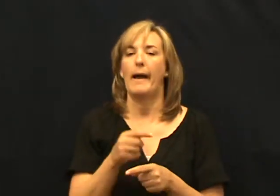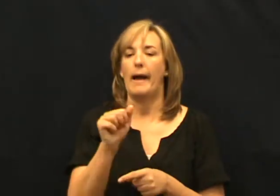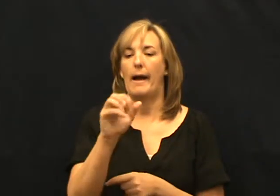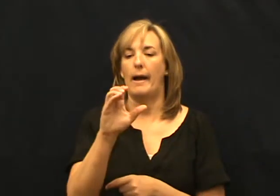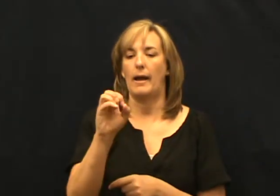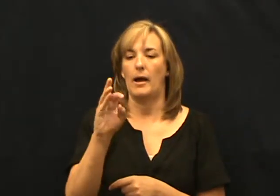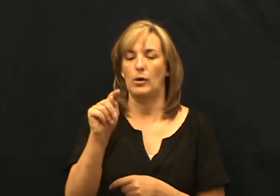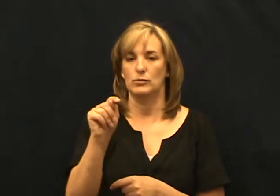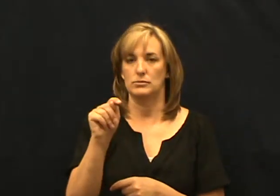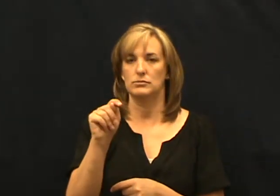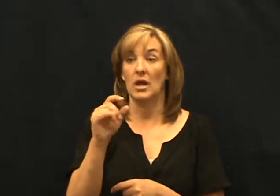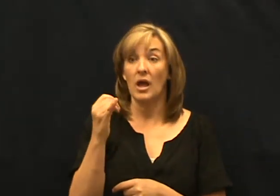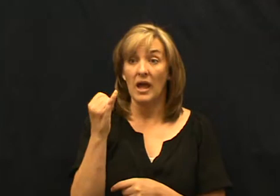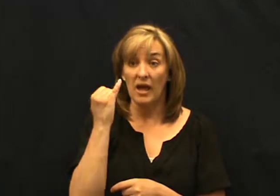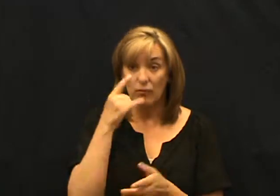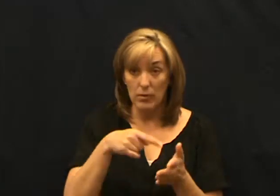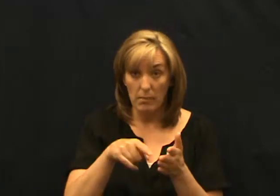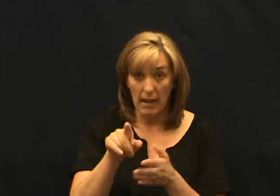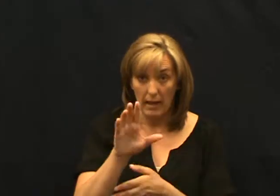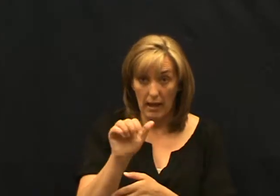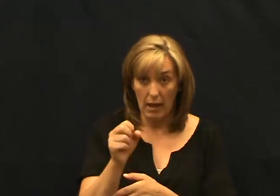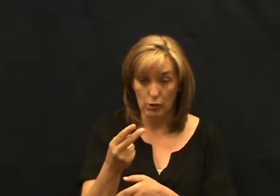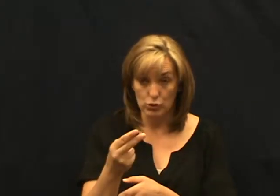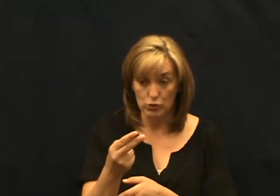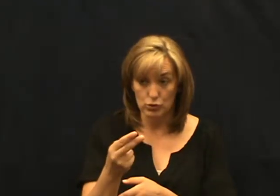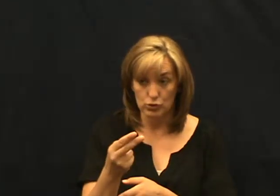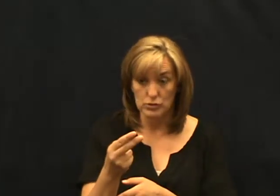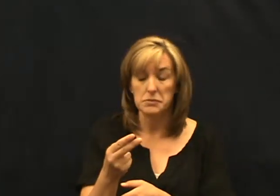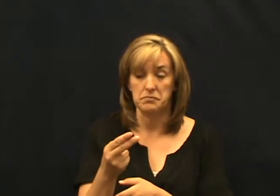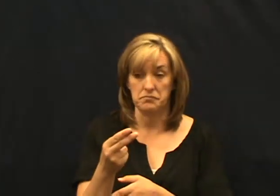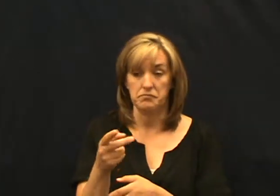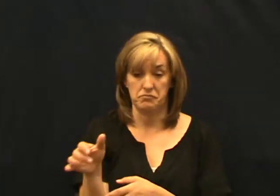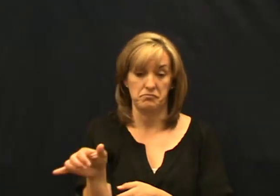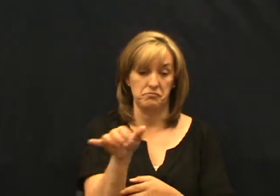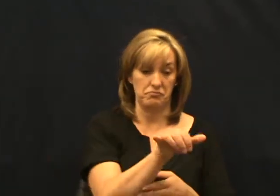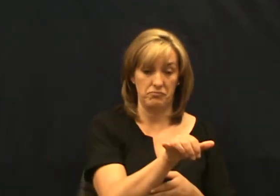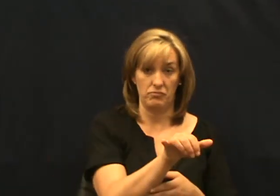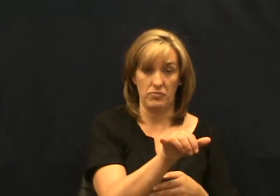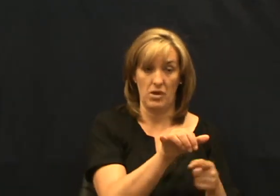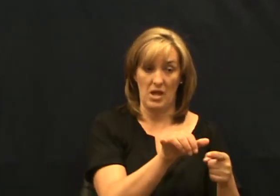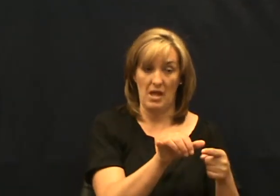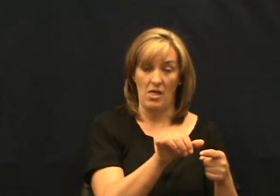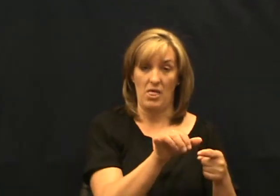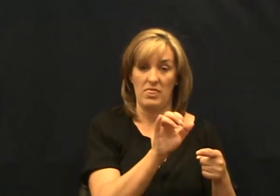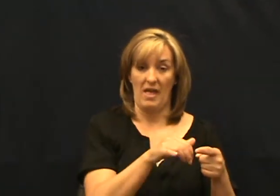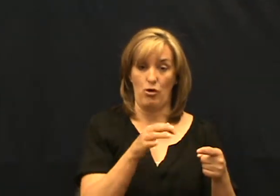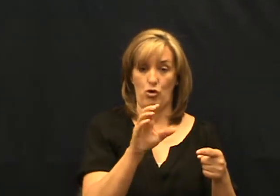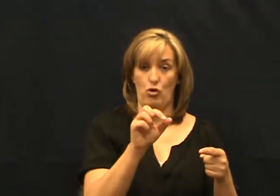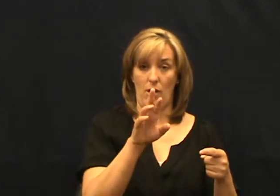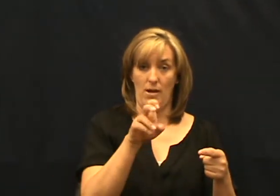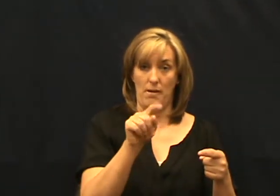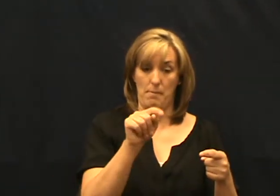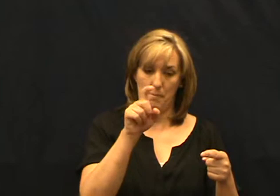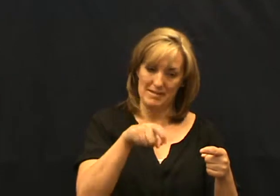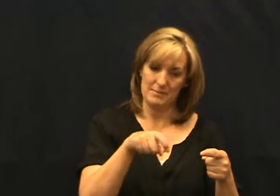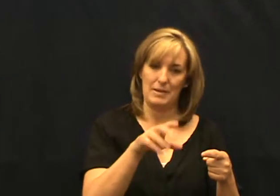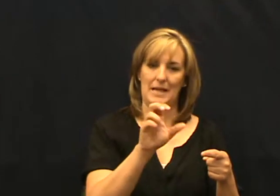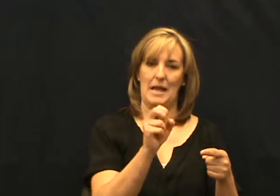cash for the expense, the corresponding credit is cash because that reduces our cash. However, if we buy